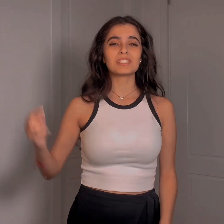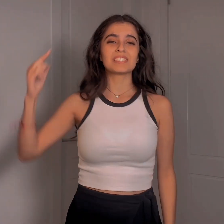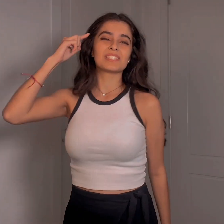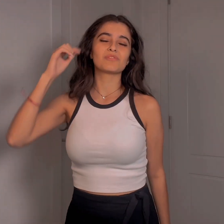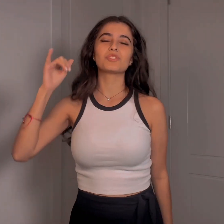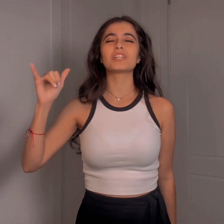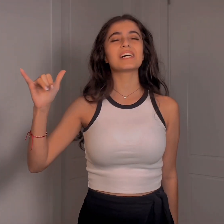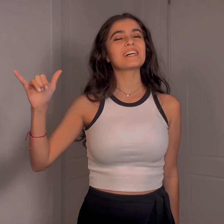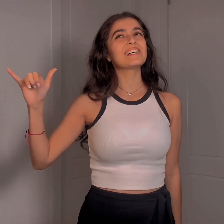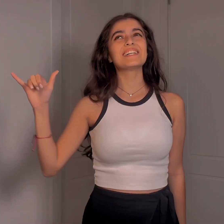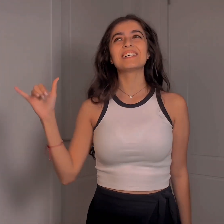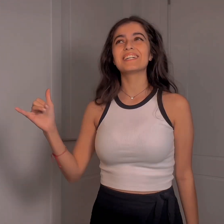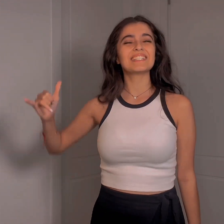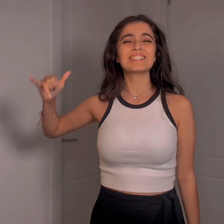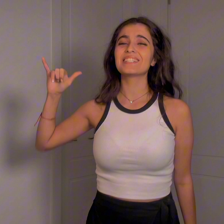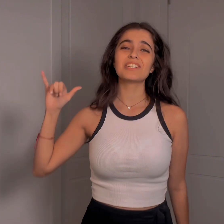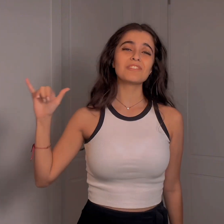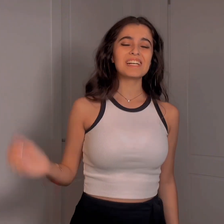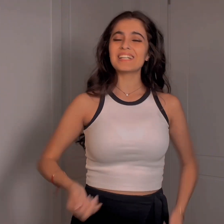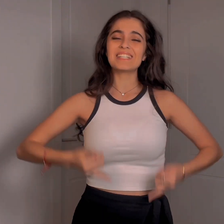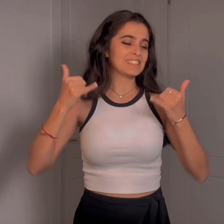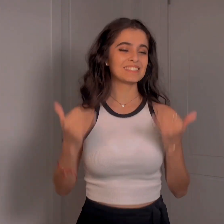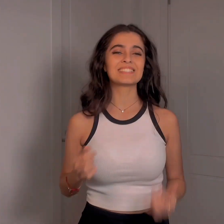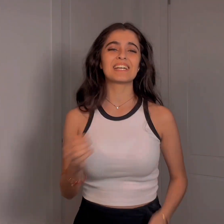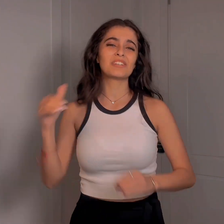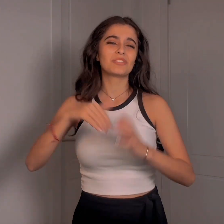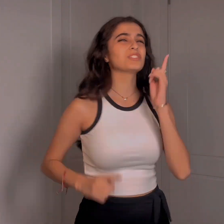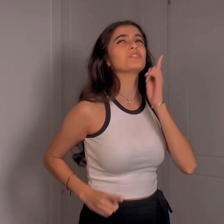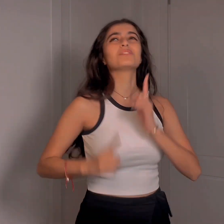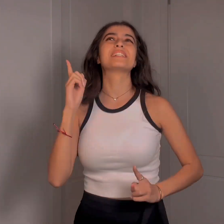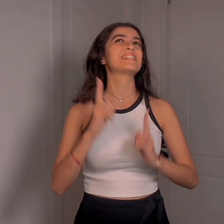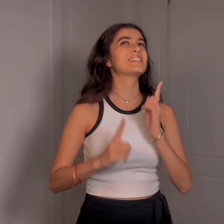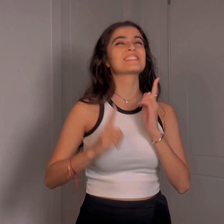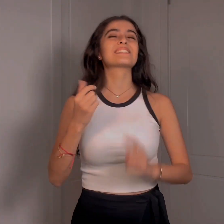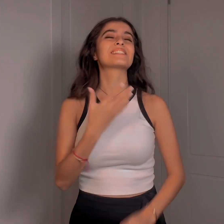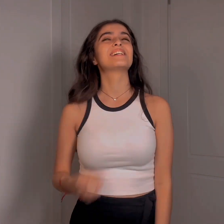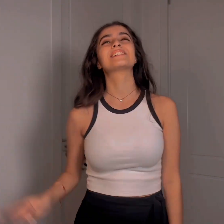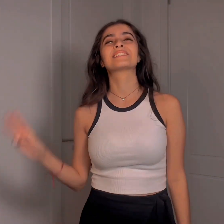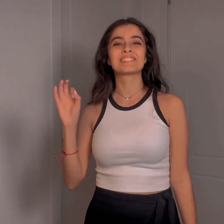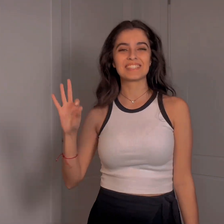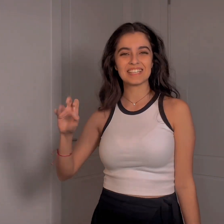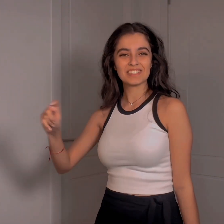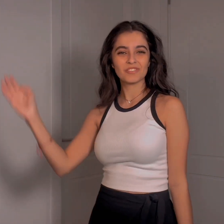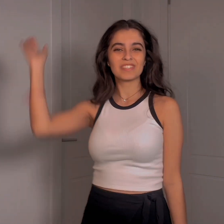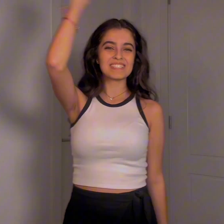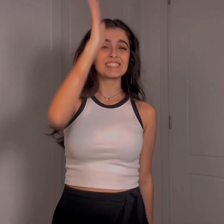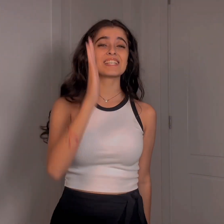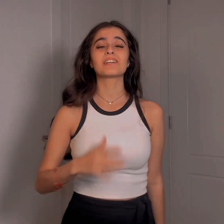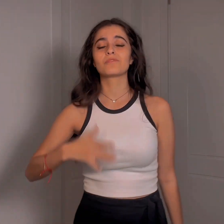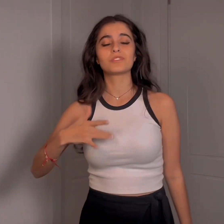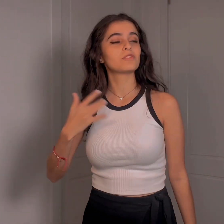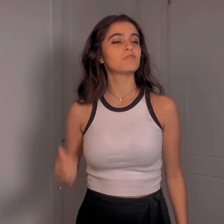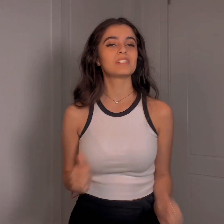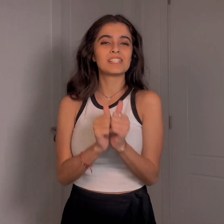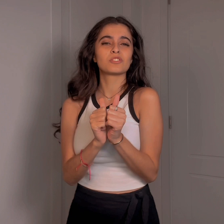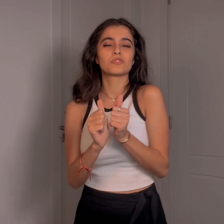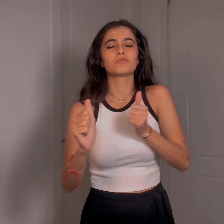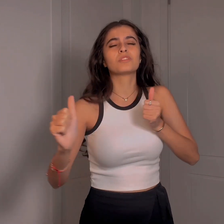means forever. Now you're in the stars, and 6 feet's never felt so